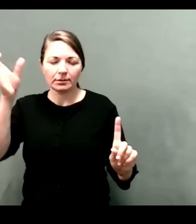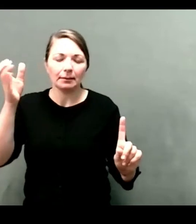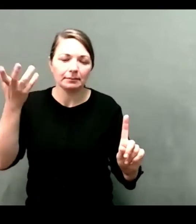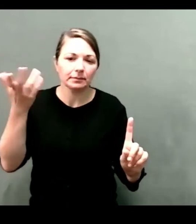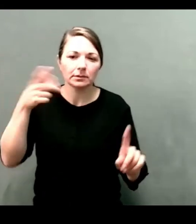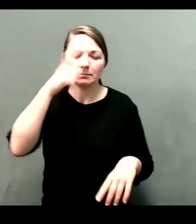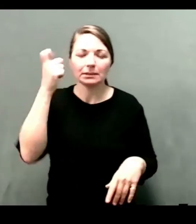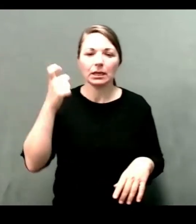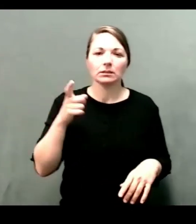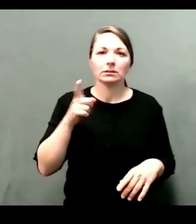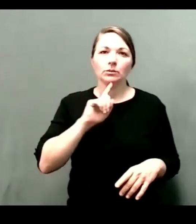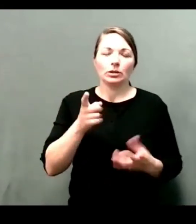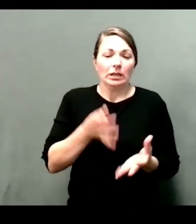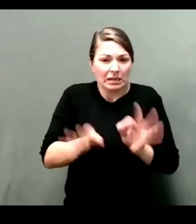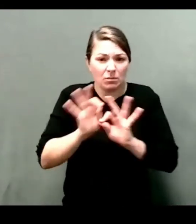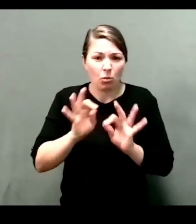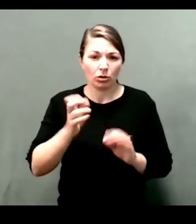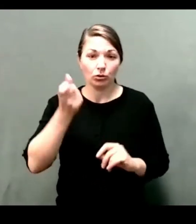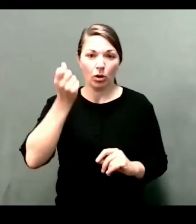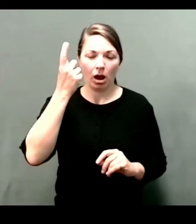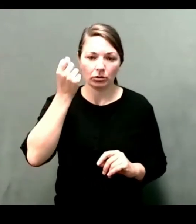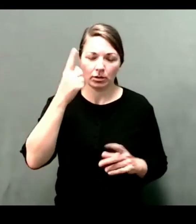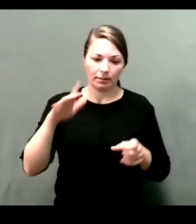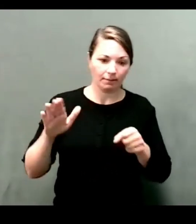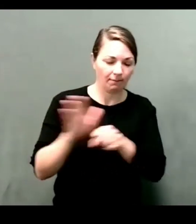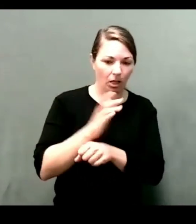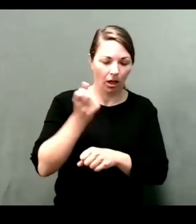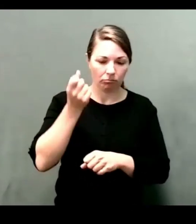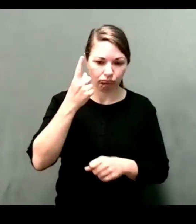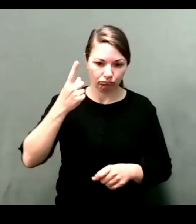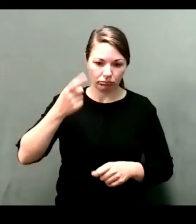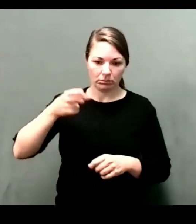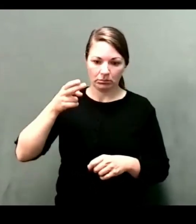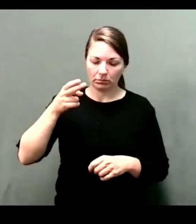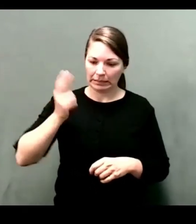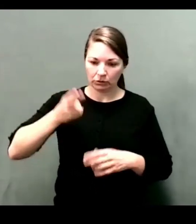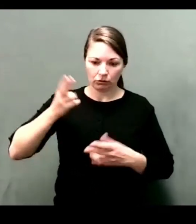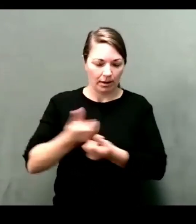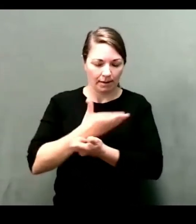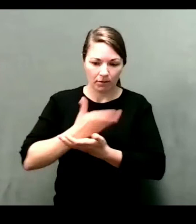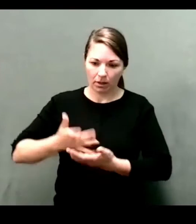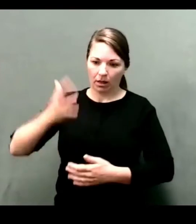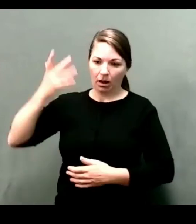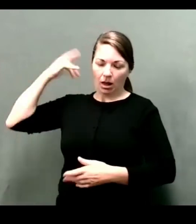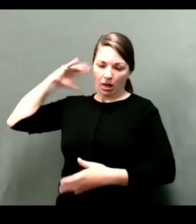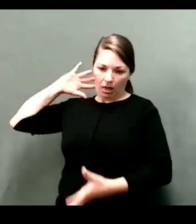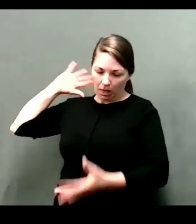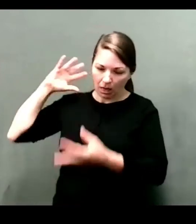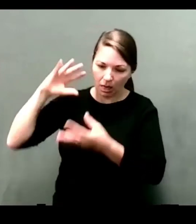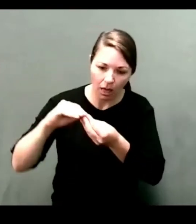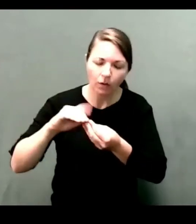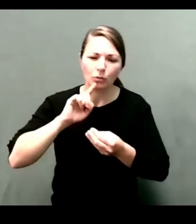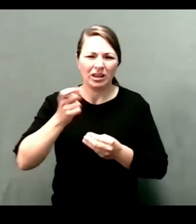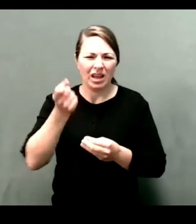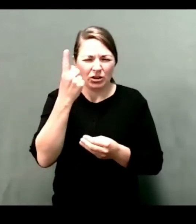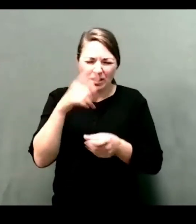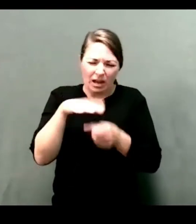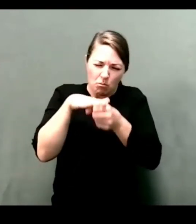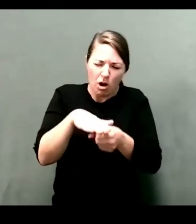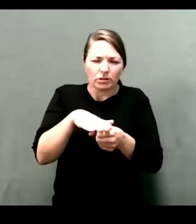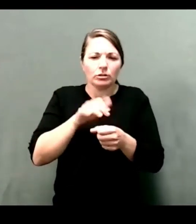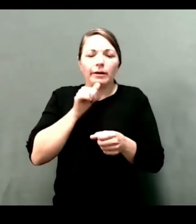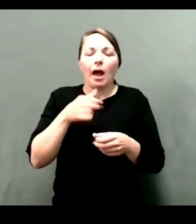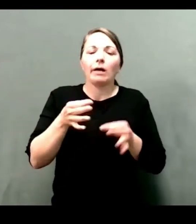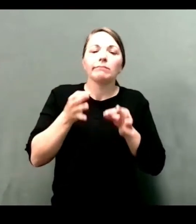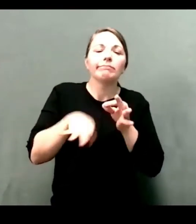mentioned, that piece of understanding where we came from to understand where we are feels crucial to understanding the real depth of oppression